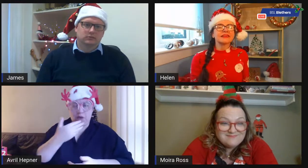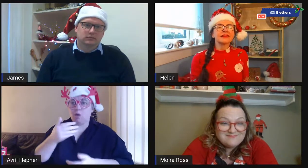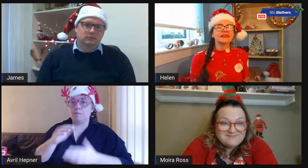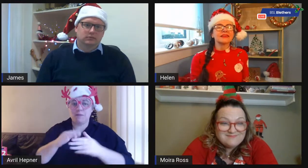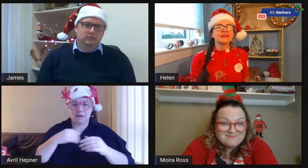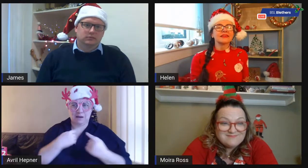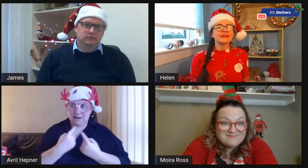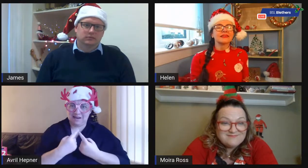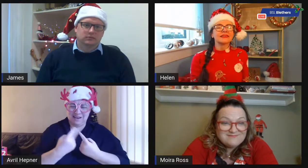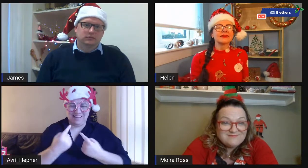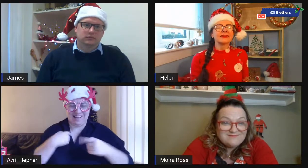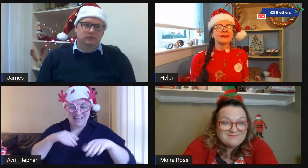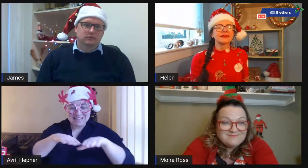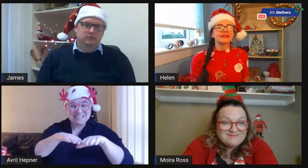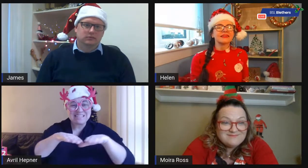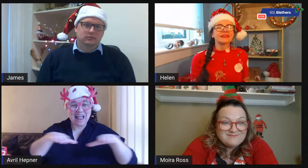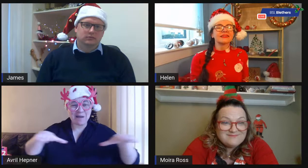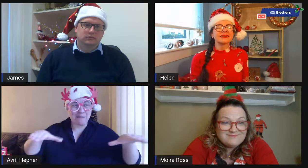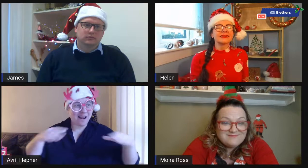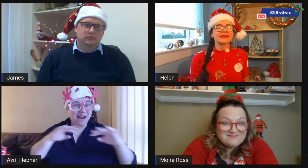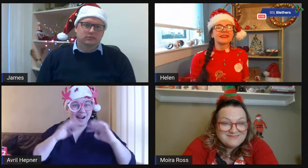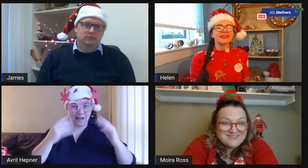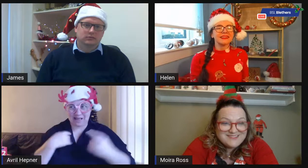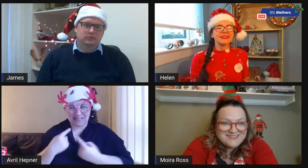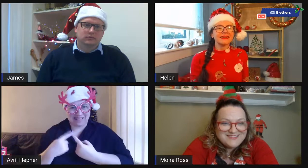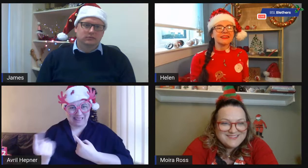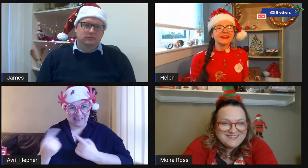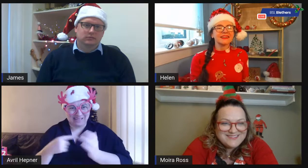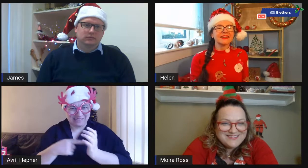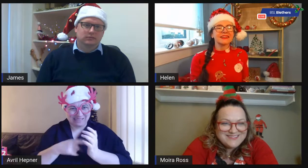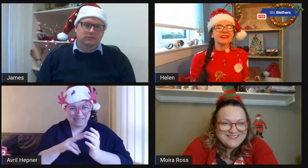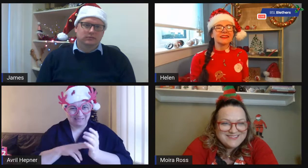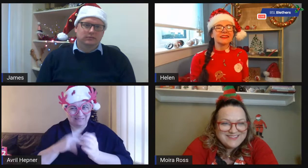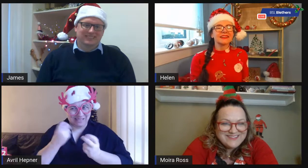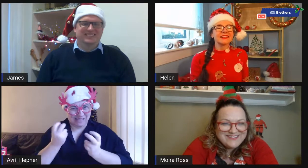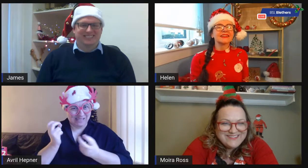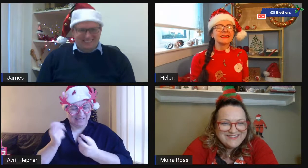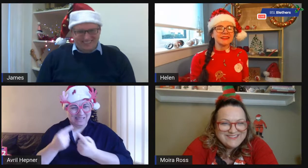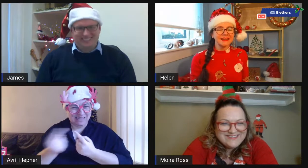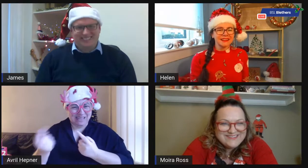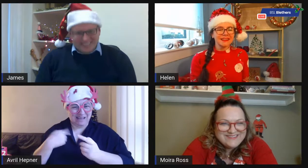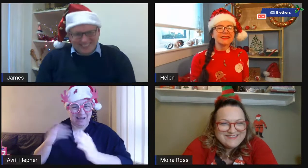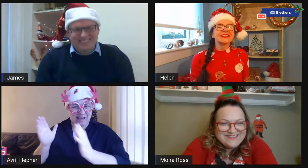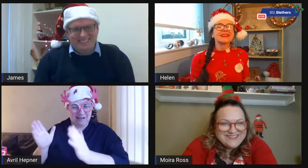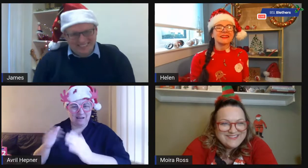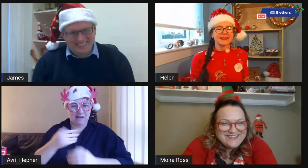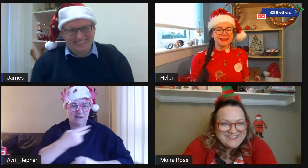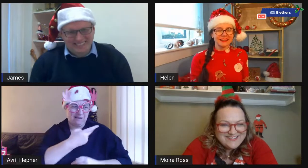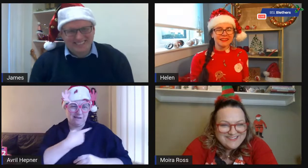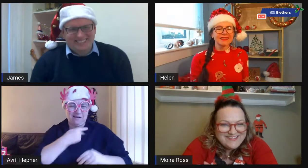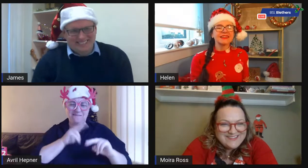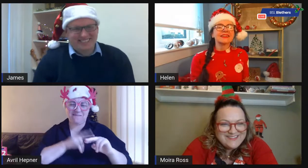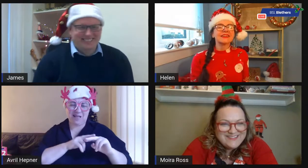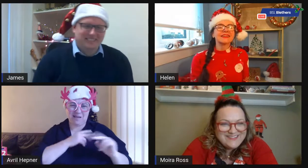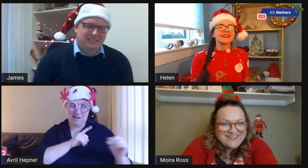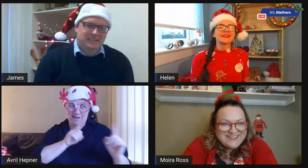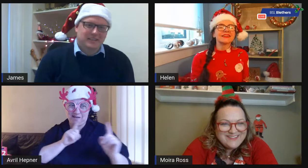deaf right, people, it's a yeah. kind of visual comfort. So, we'd be sitting at the table and I'd make sure I was sitting near the TV so I'd get some